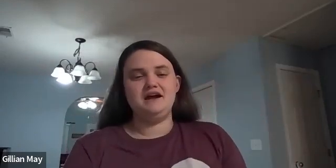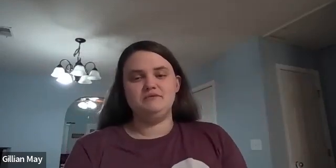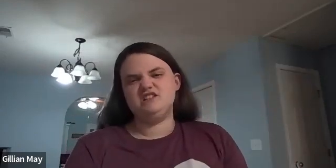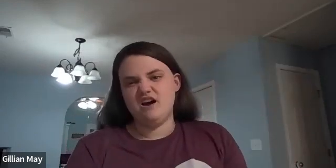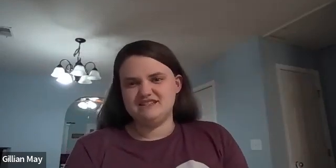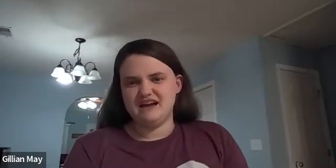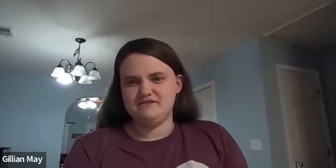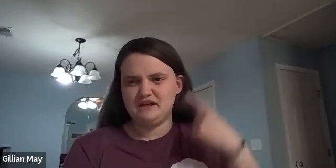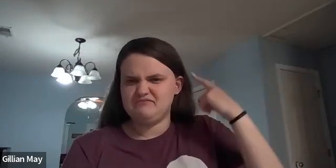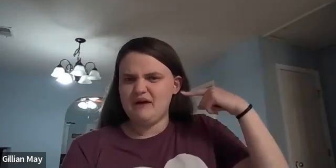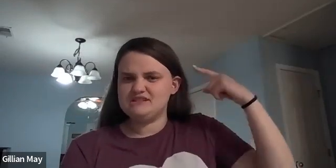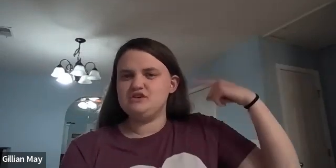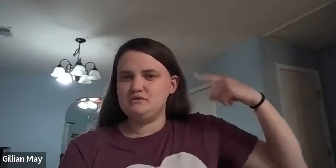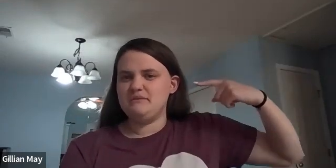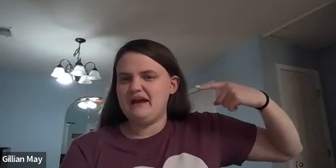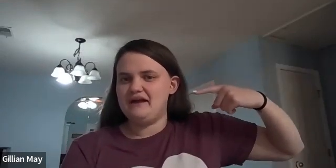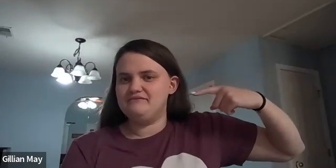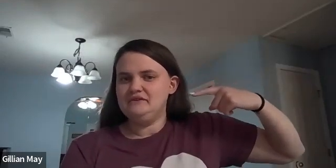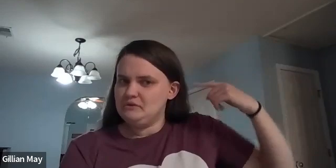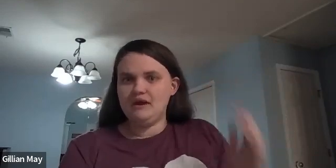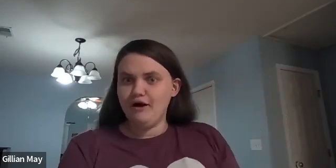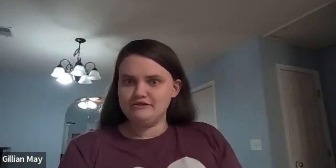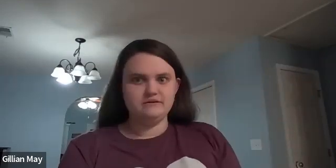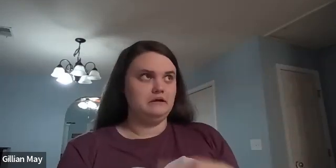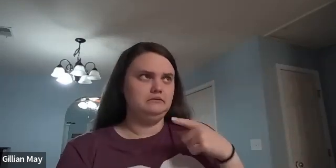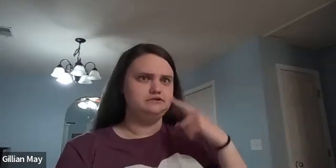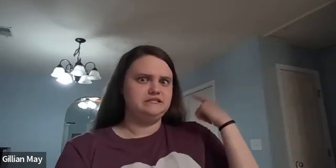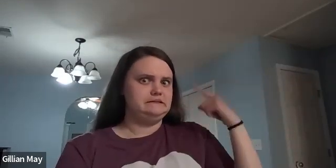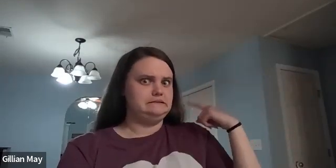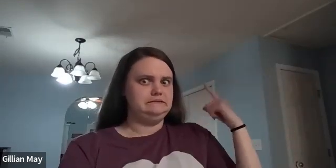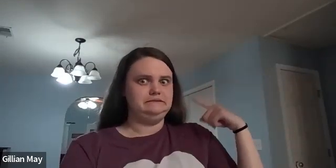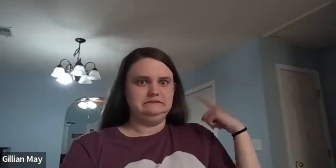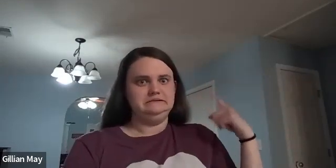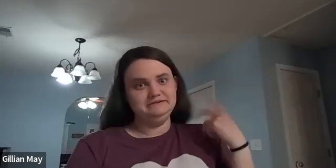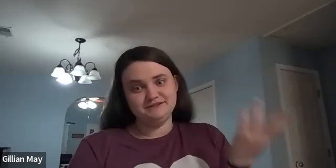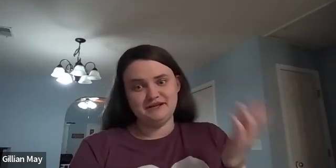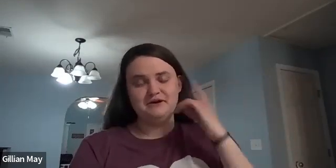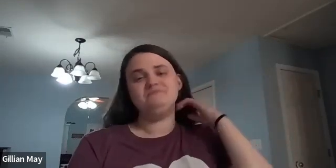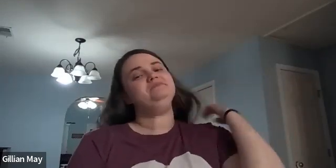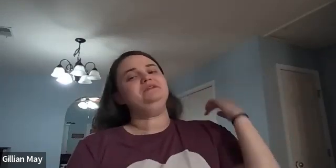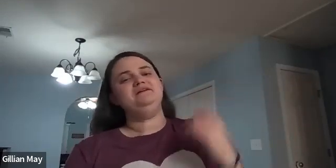And which obviously I feel like that one's a good one. We all do that. We're like, ooh, she's ooh. So,